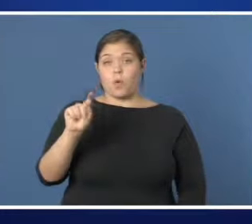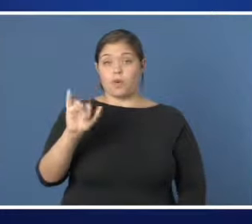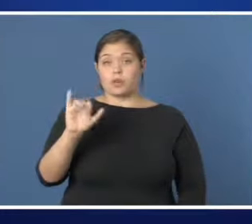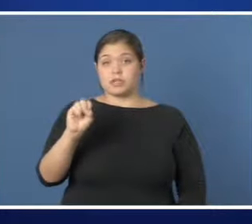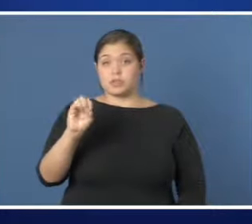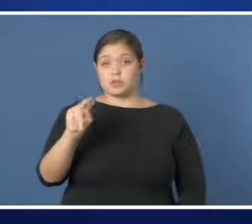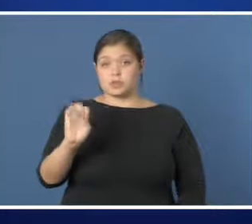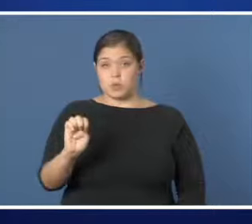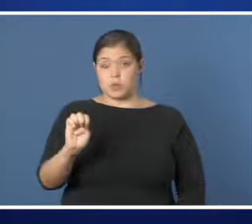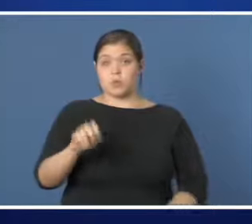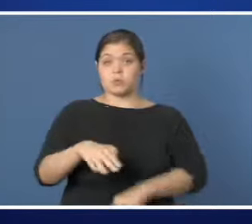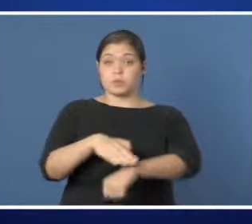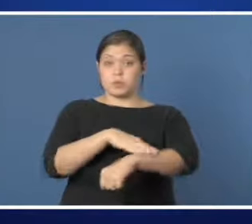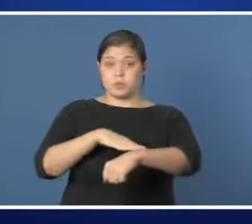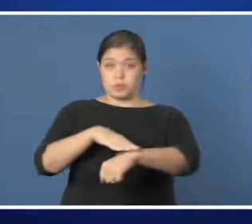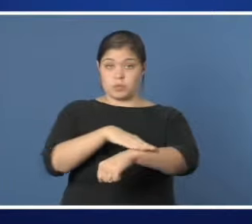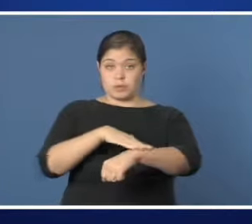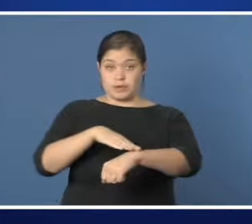hydrocortisone cream,